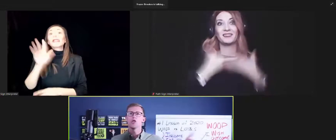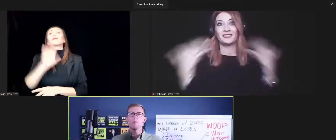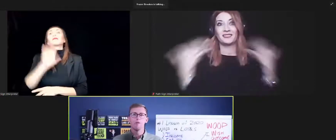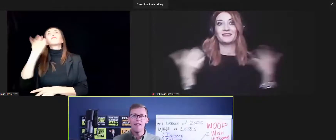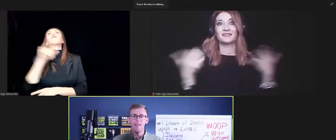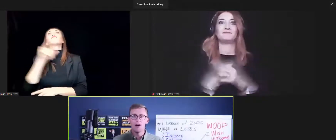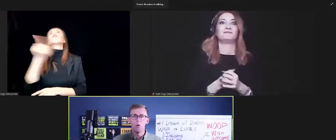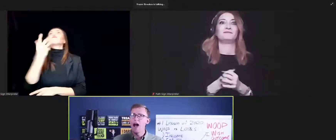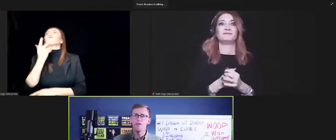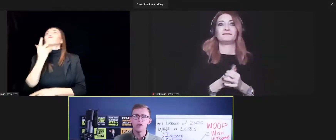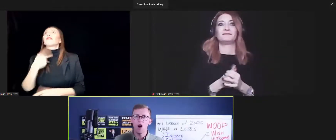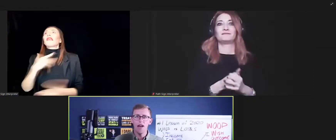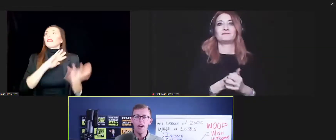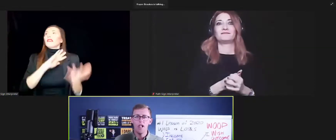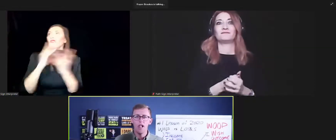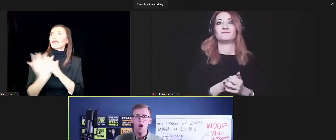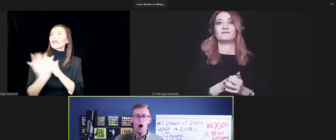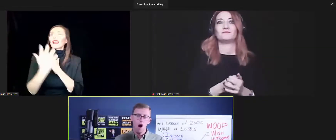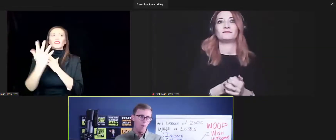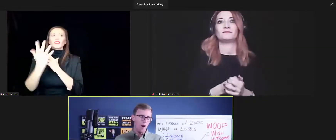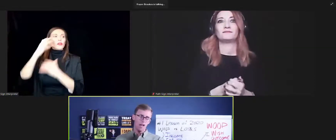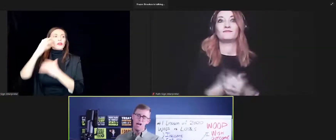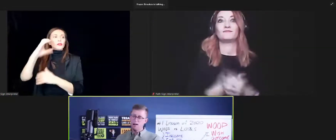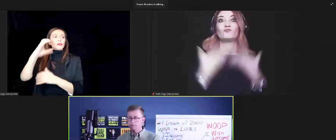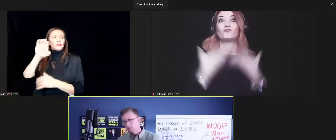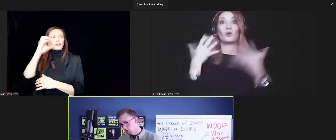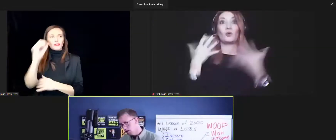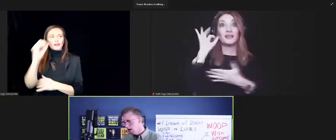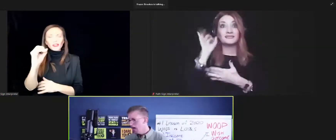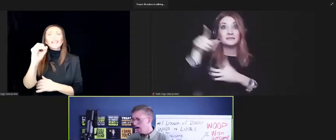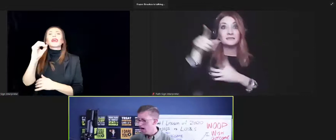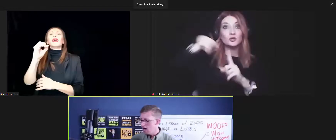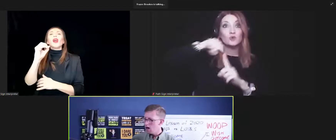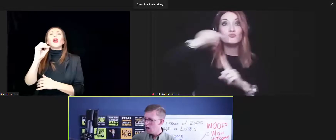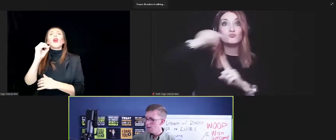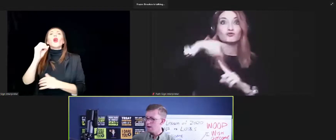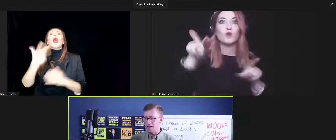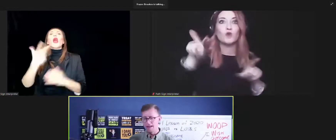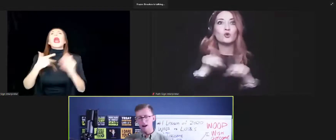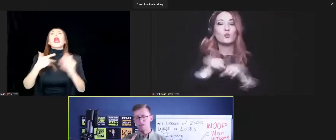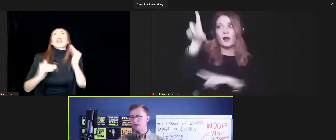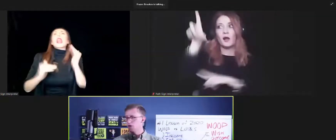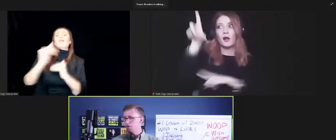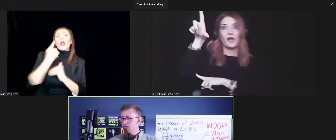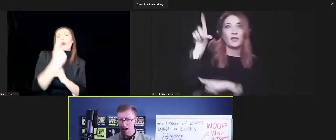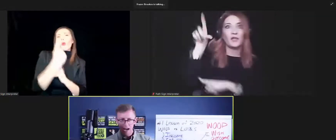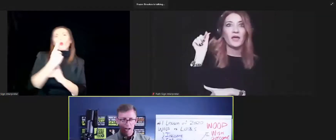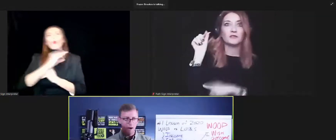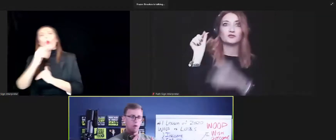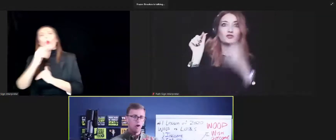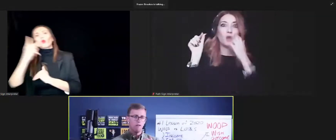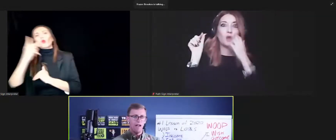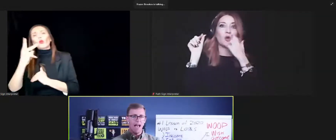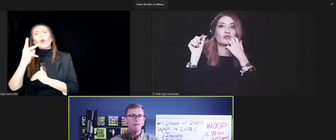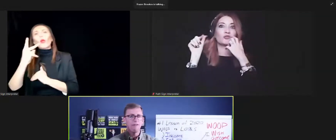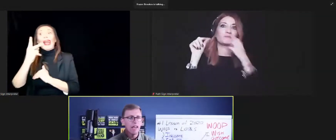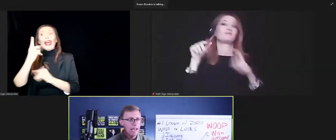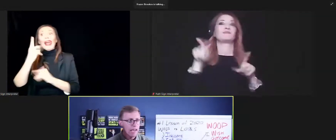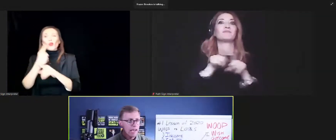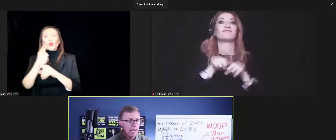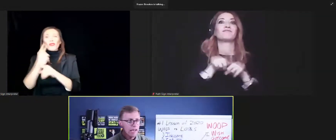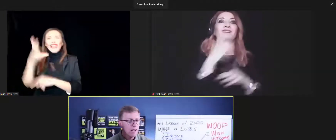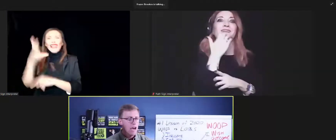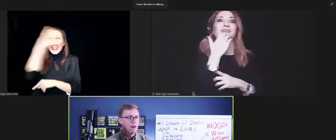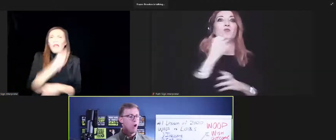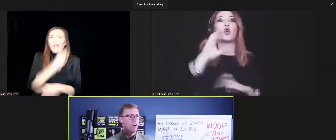from getting there? Why haven't you got there? Oh, well, I mean, haven't had enough time, haven't put enough effort